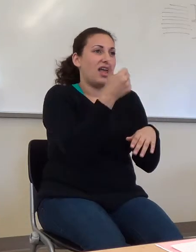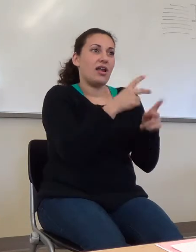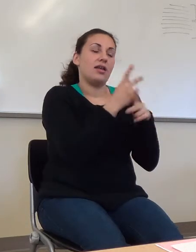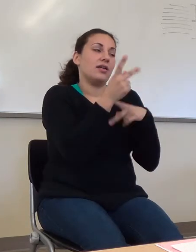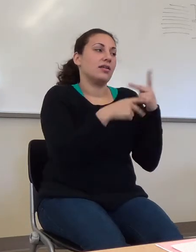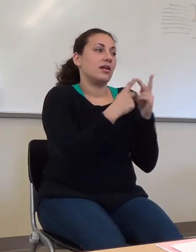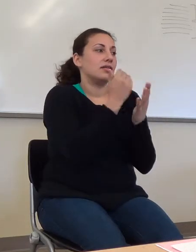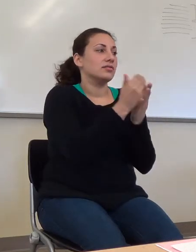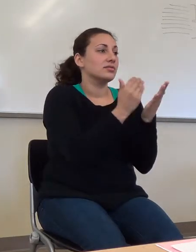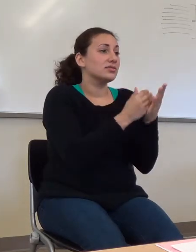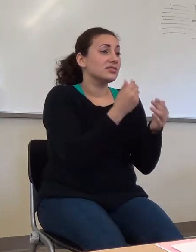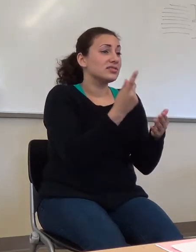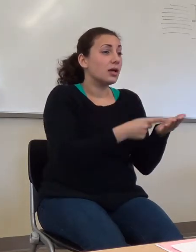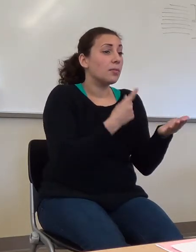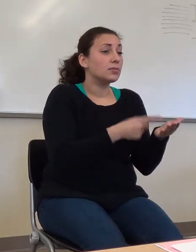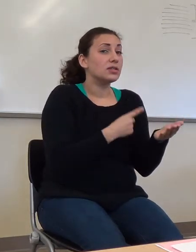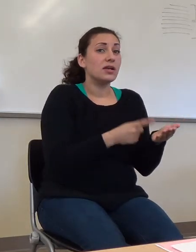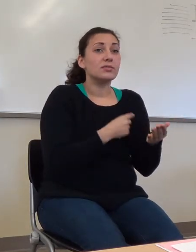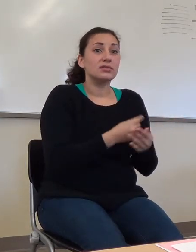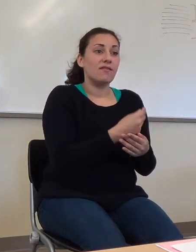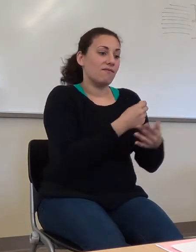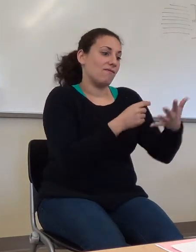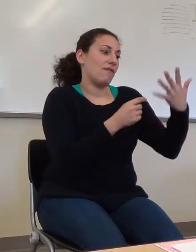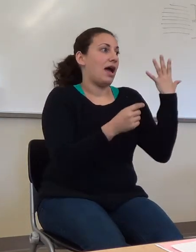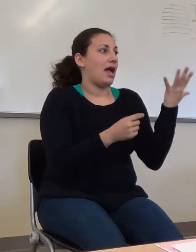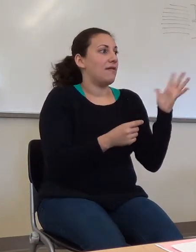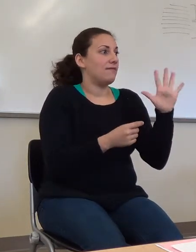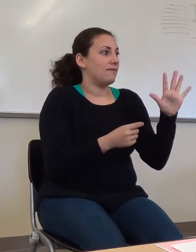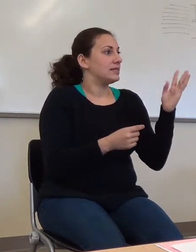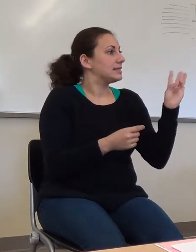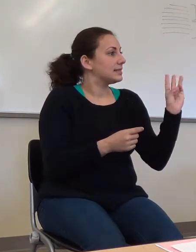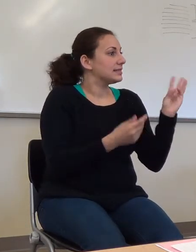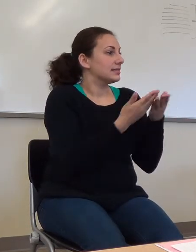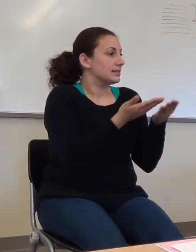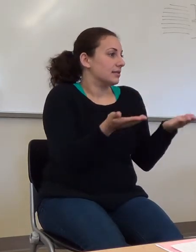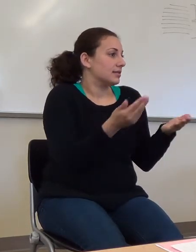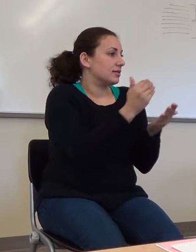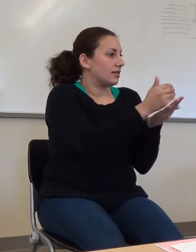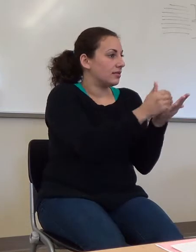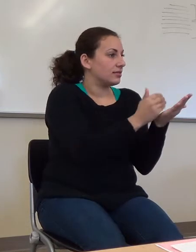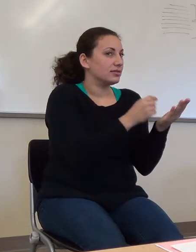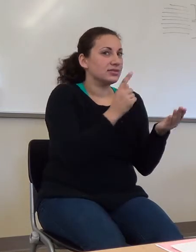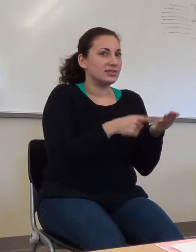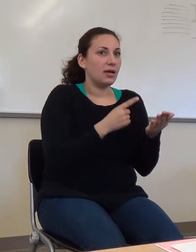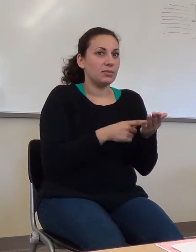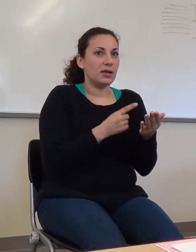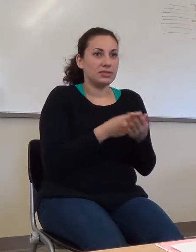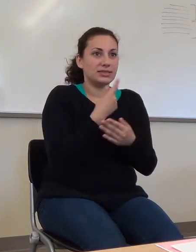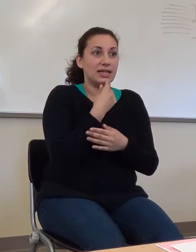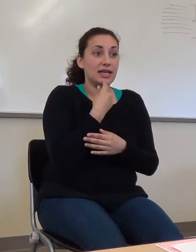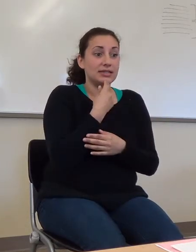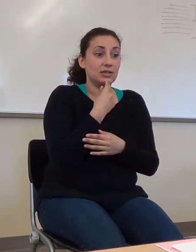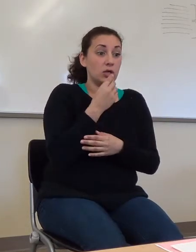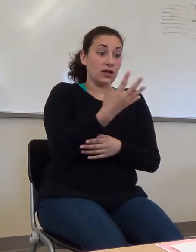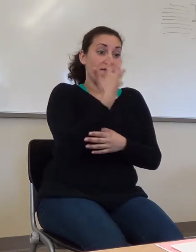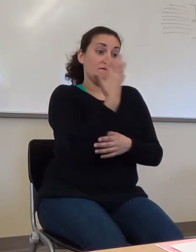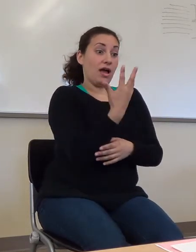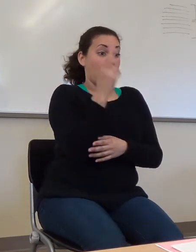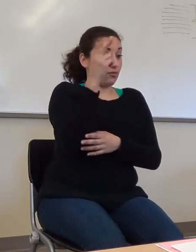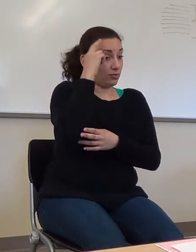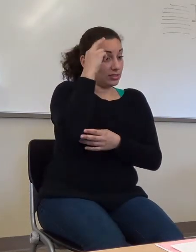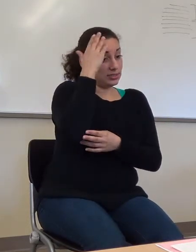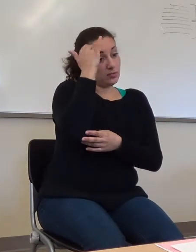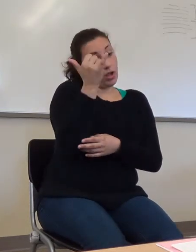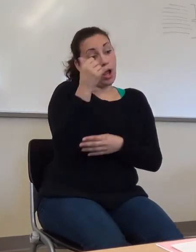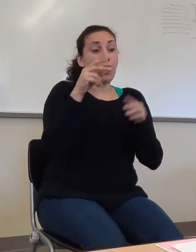Sometimes there are 5 or 6 things. Sometimes it says there are 5 reasons people buy